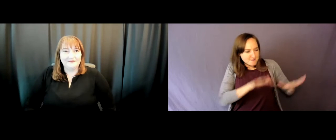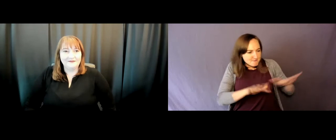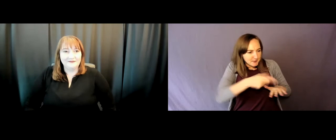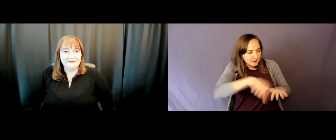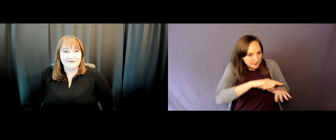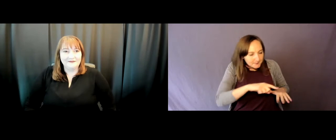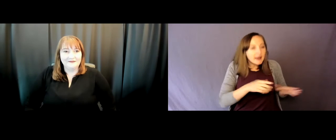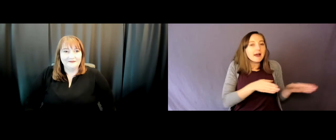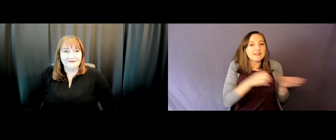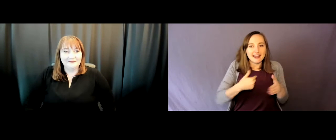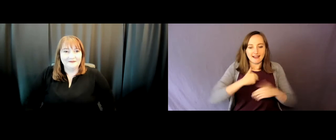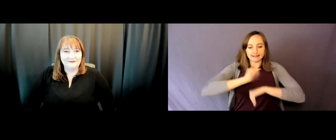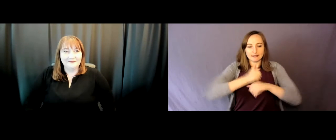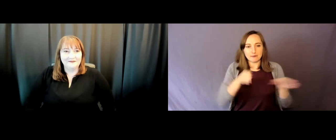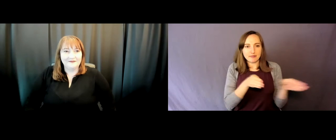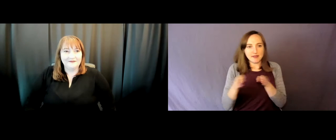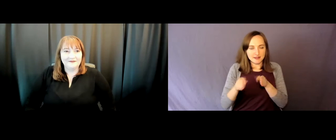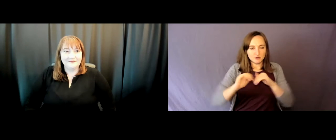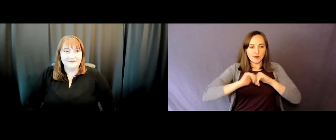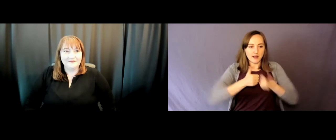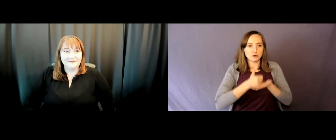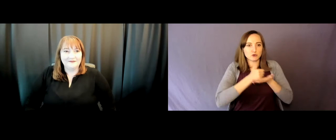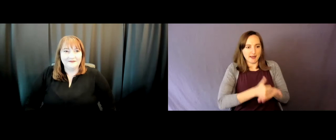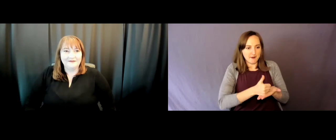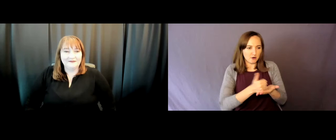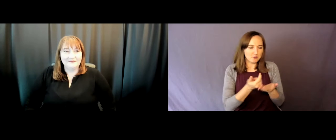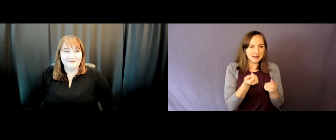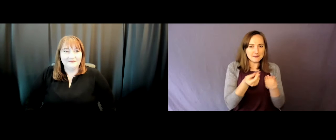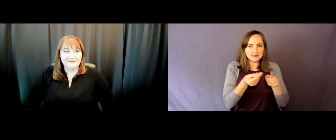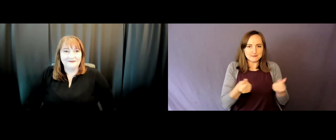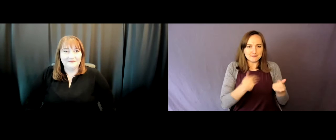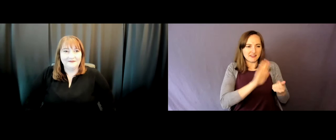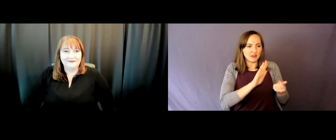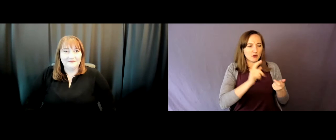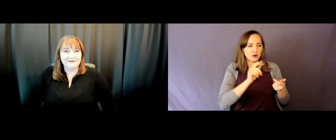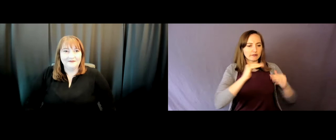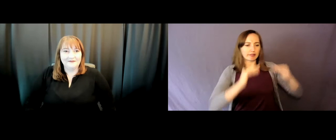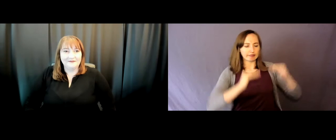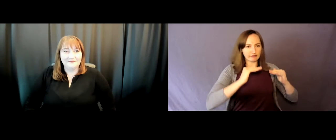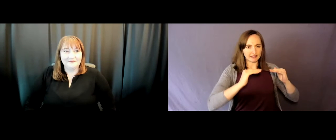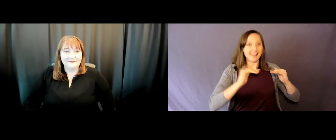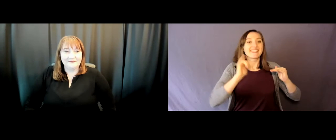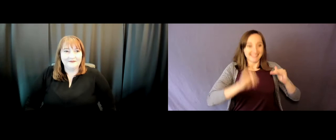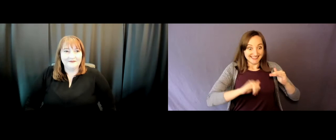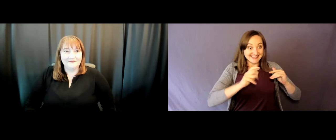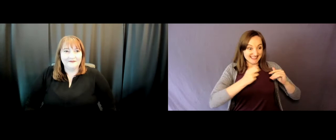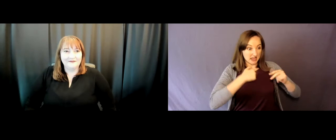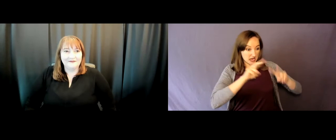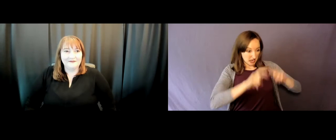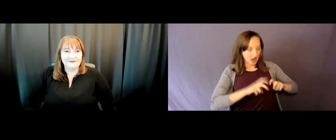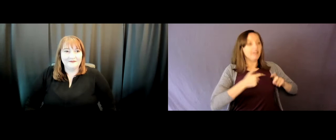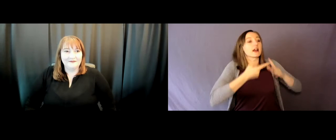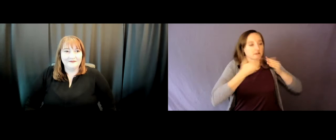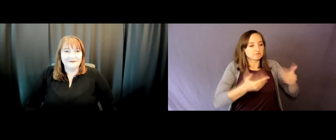I made a game plan on how to help remediate some of those imbalances. And then that's when I started actual Reiki.